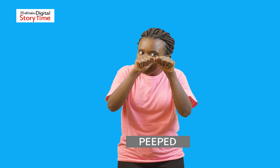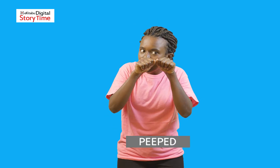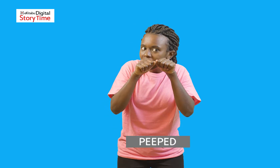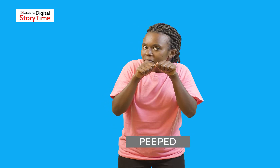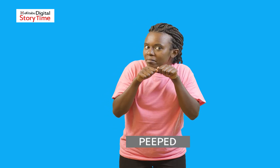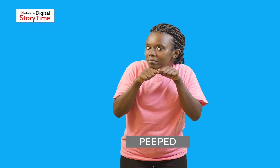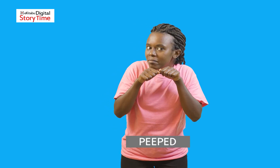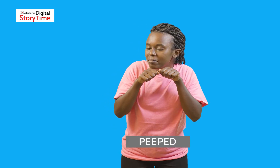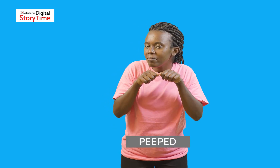Peeped.